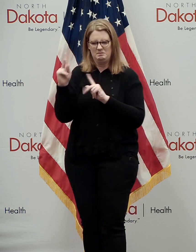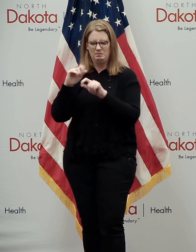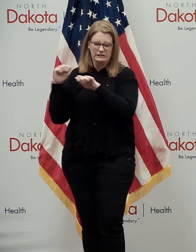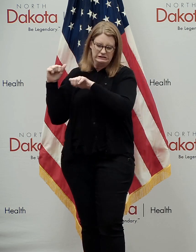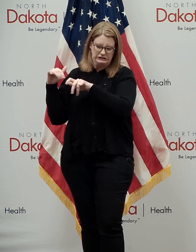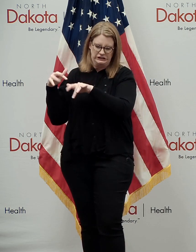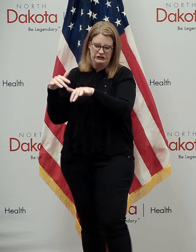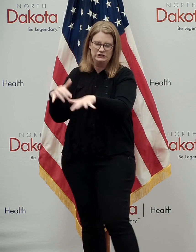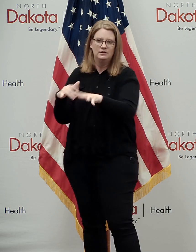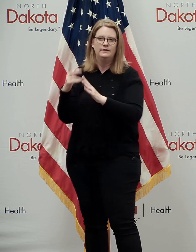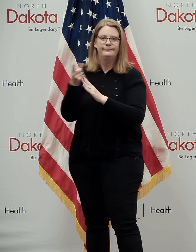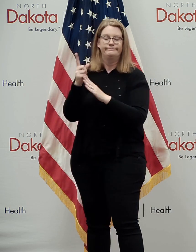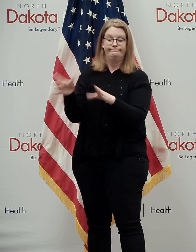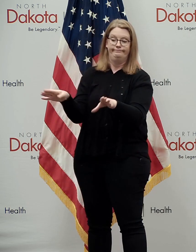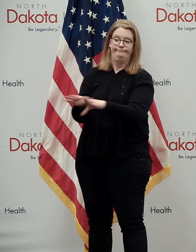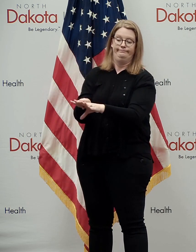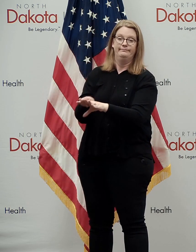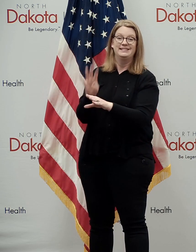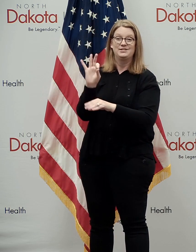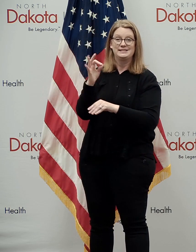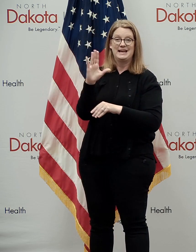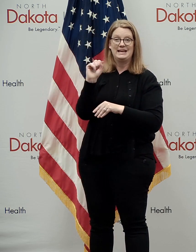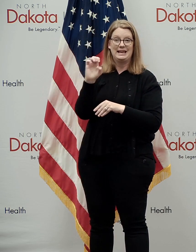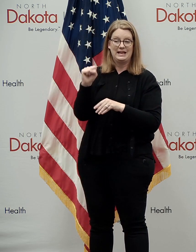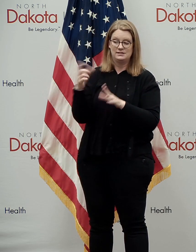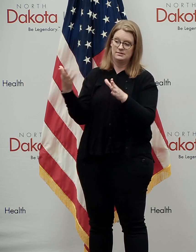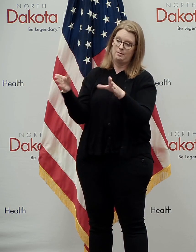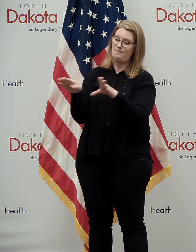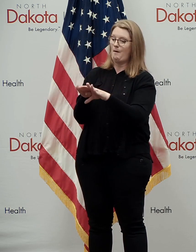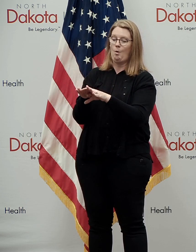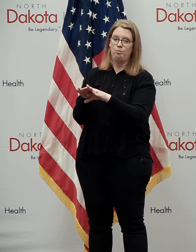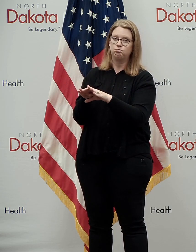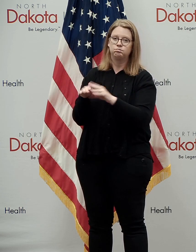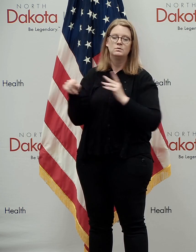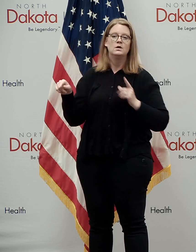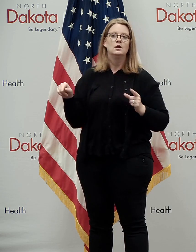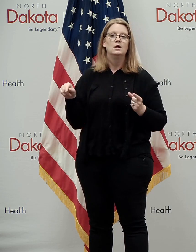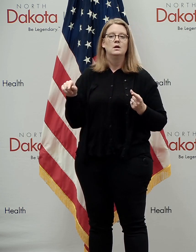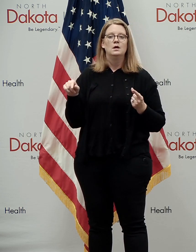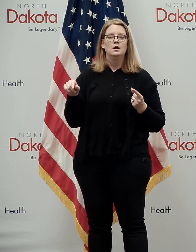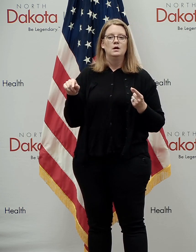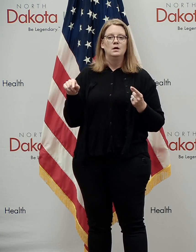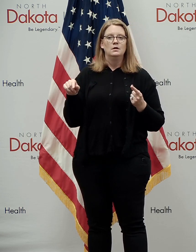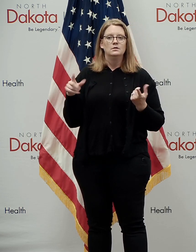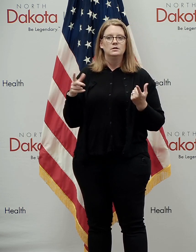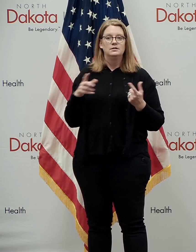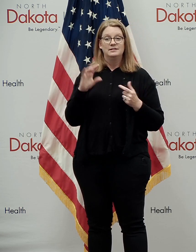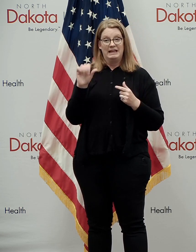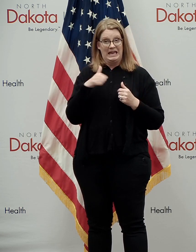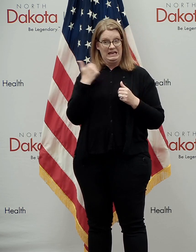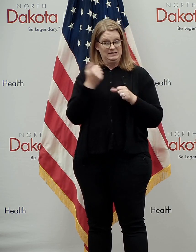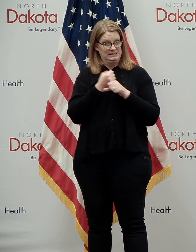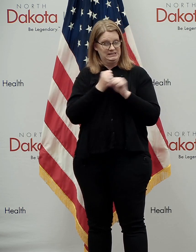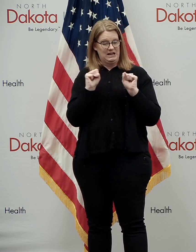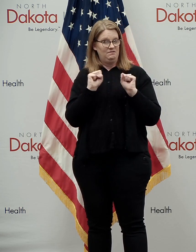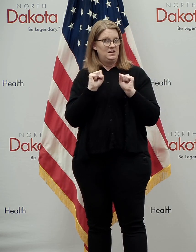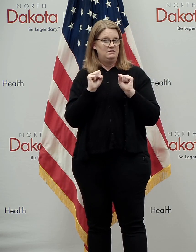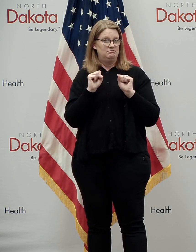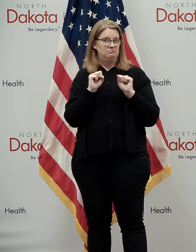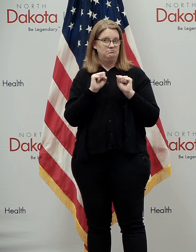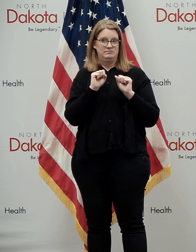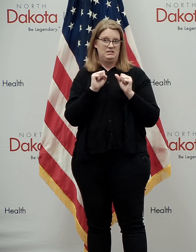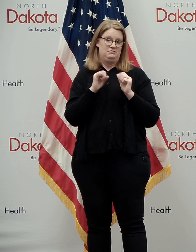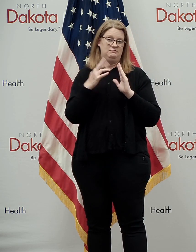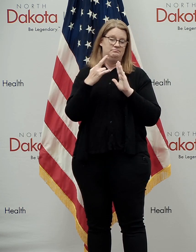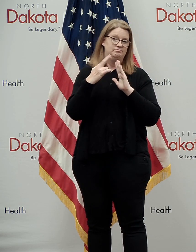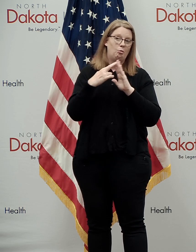closing of that school district because of the 9 confirmed cases, the photo that went viral. Ask it if there are any safeguards, anything that North Dakota is